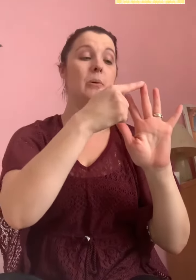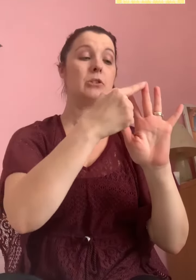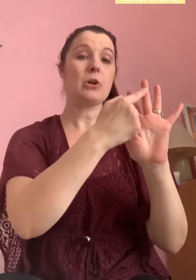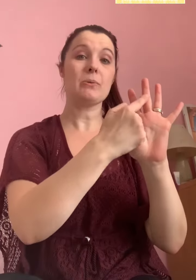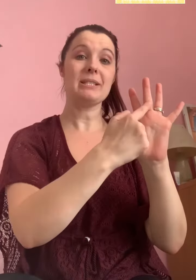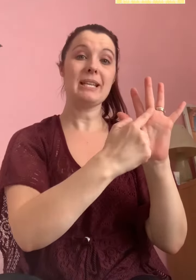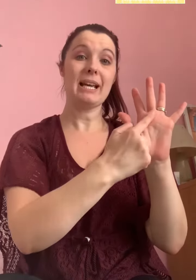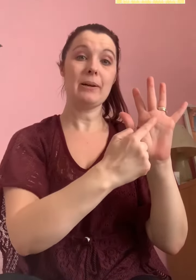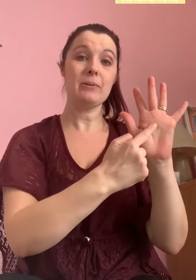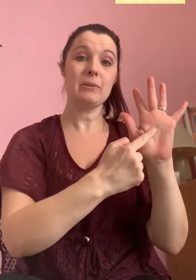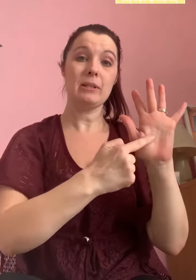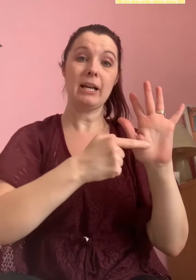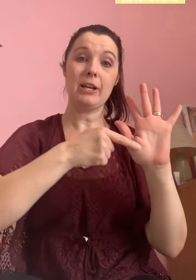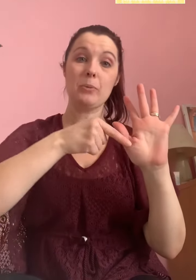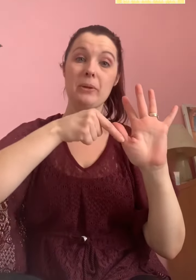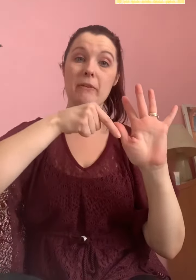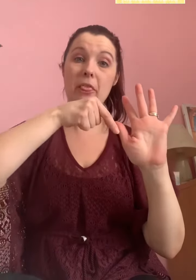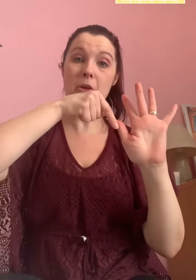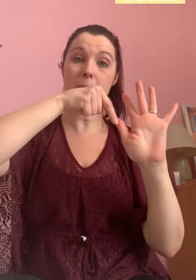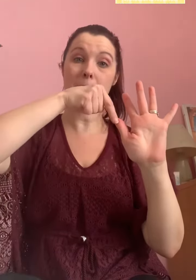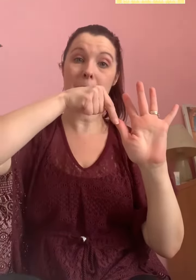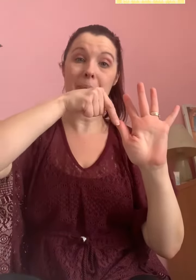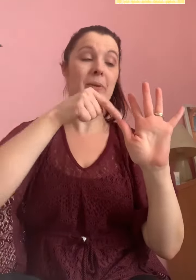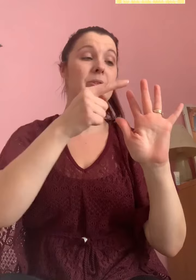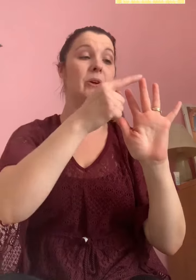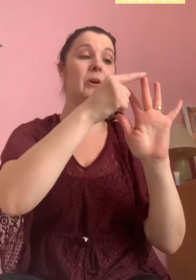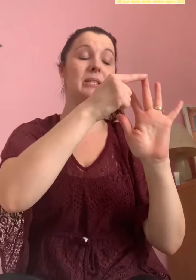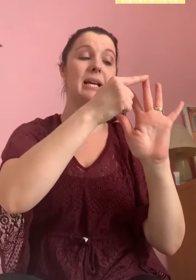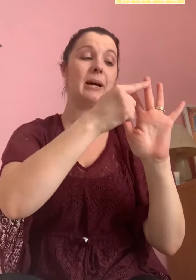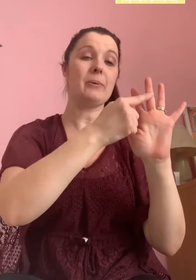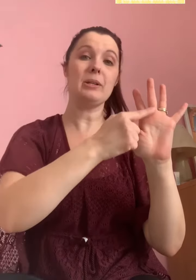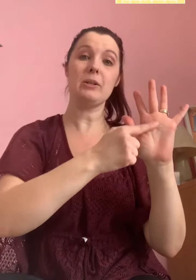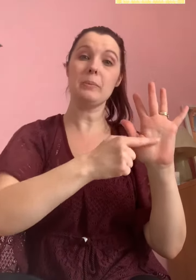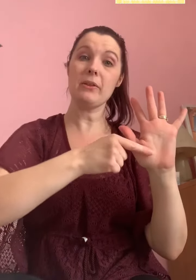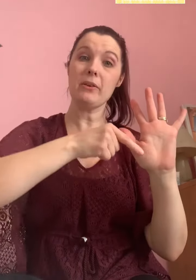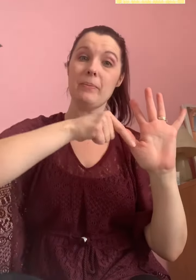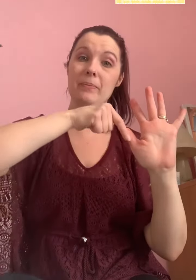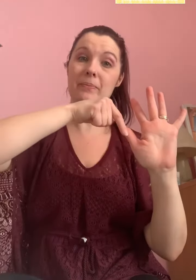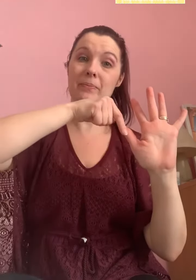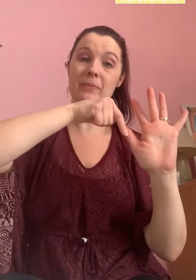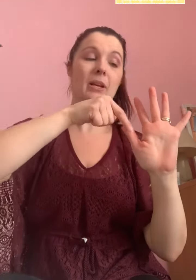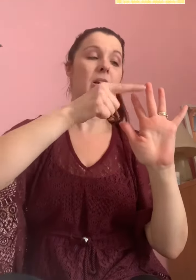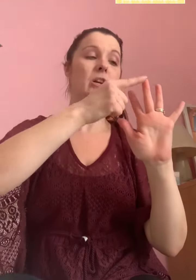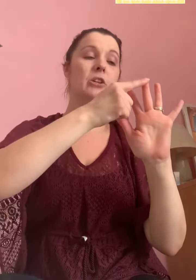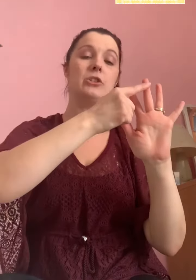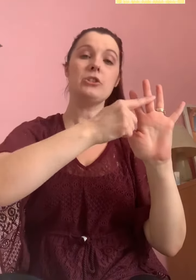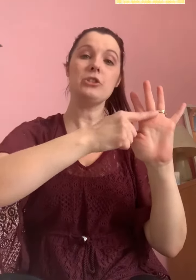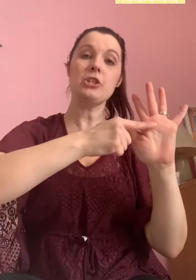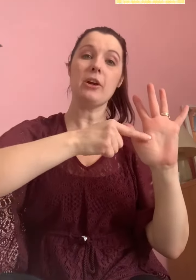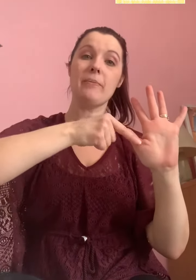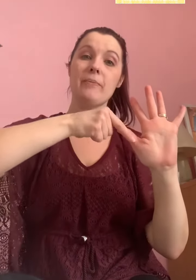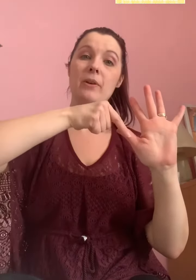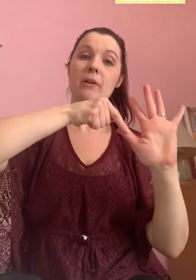go down and up your thumb. So down and up your thumb. J